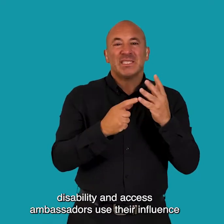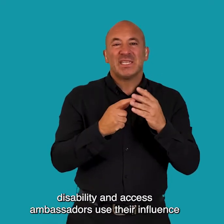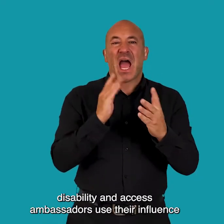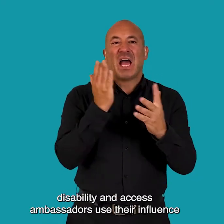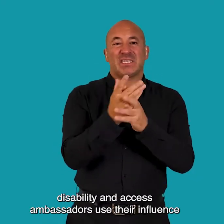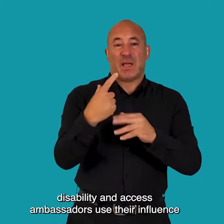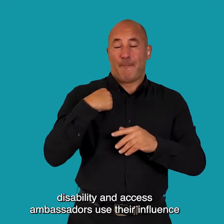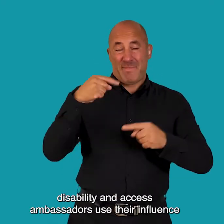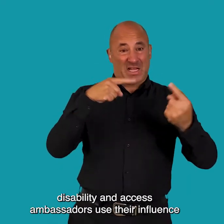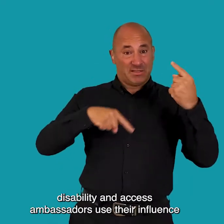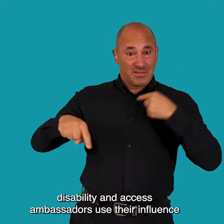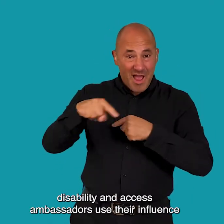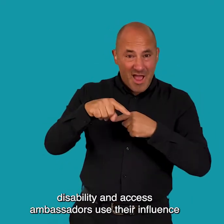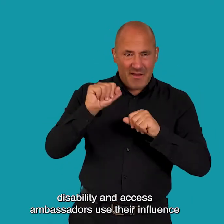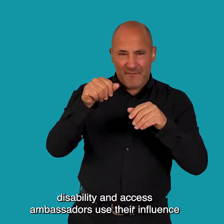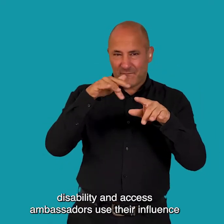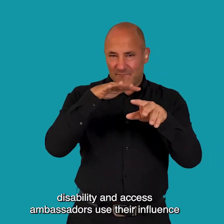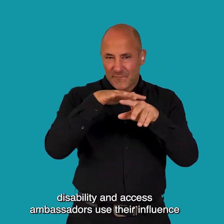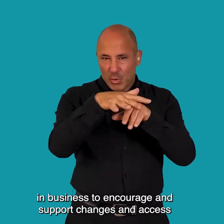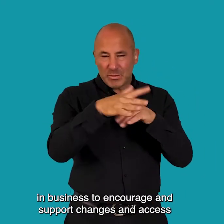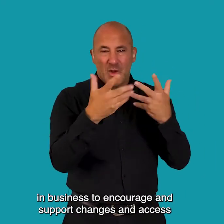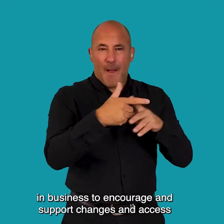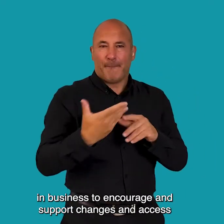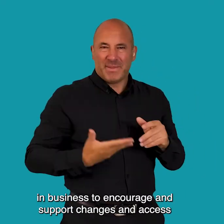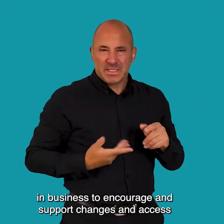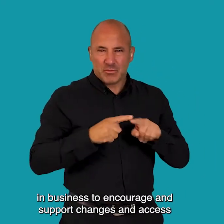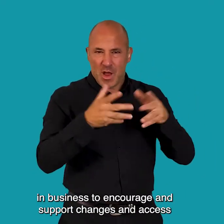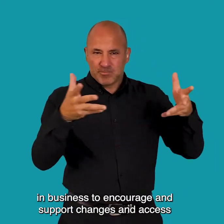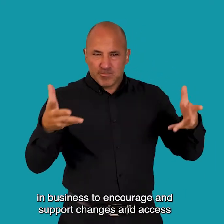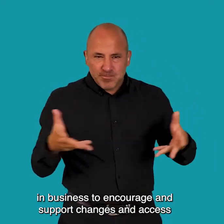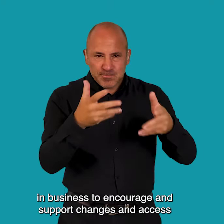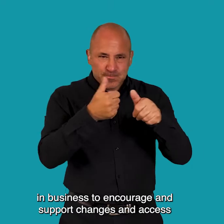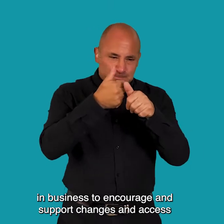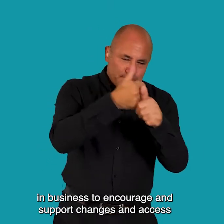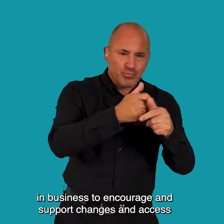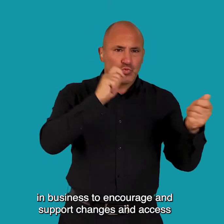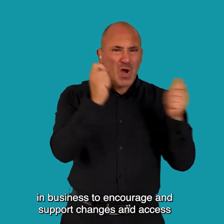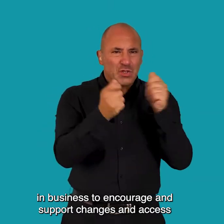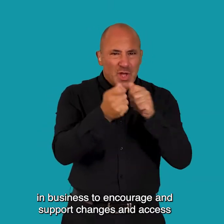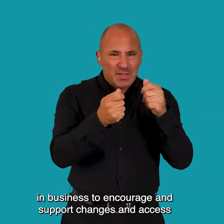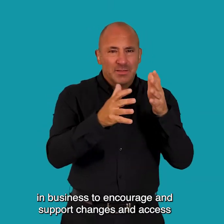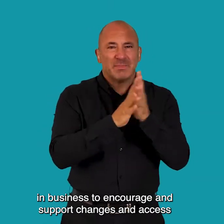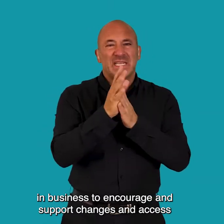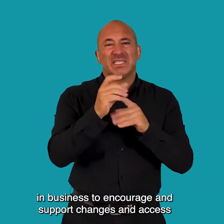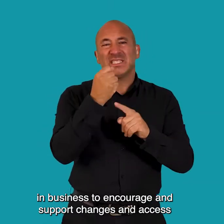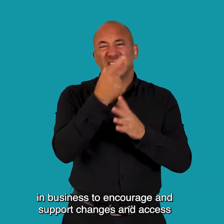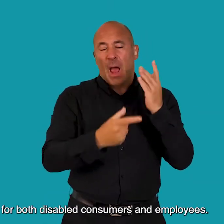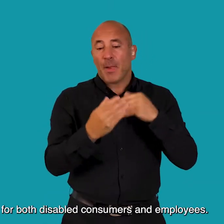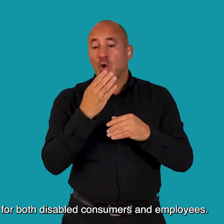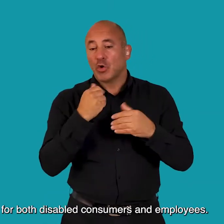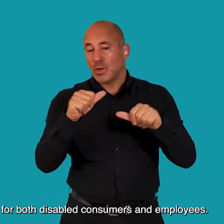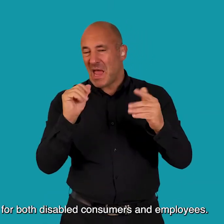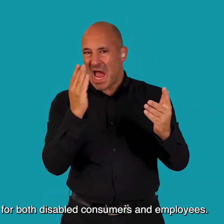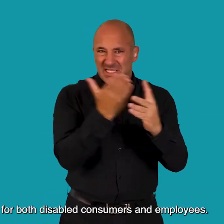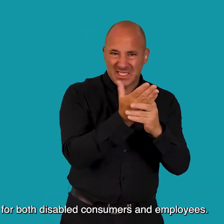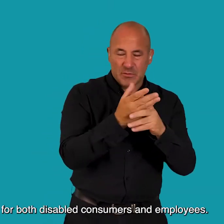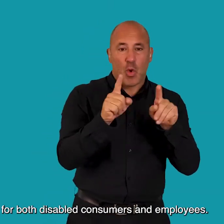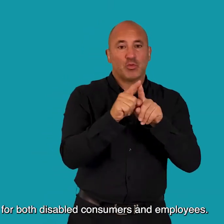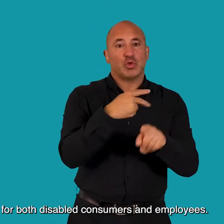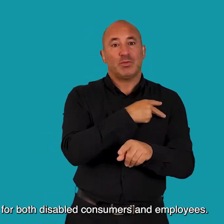Access Ambassadors use their influence in business to encourage and support changes in access for both disabled consumers